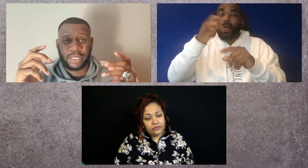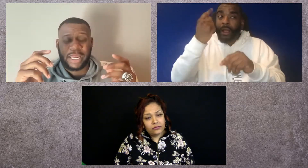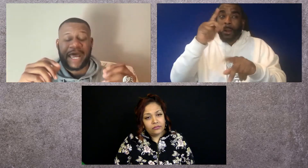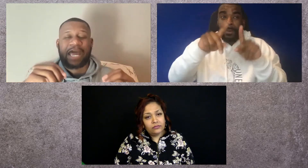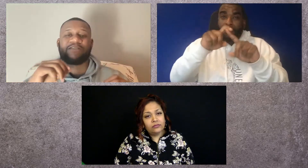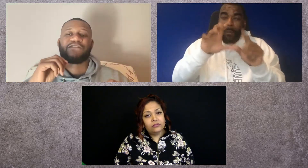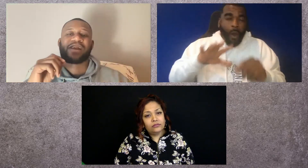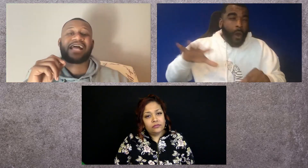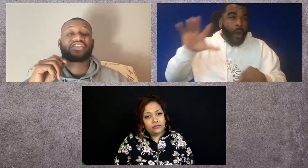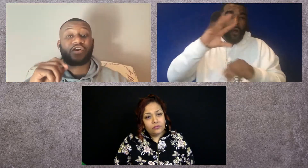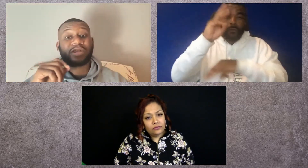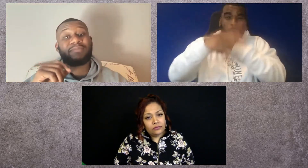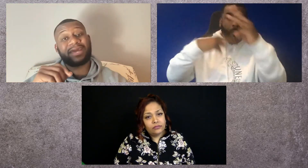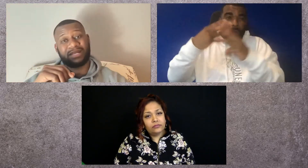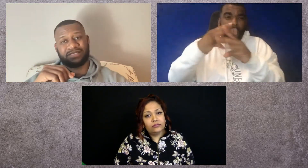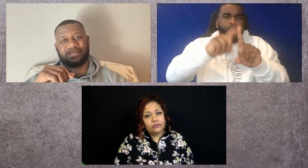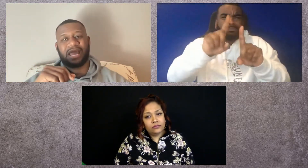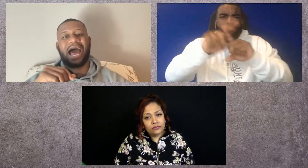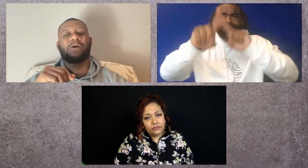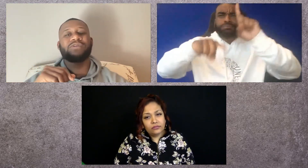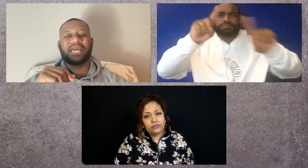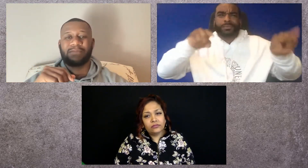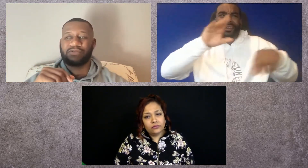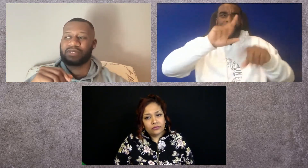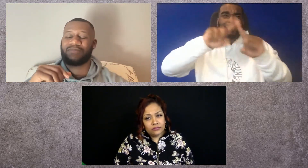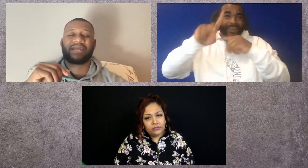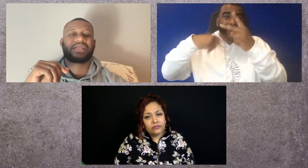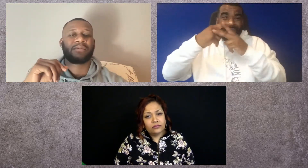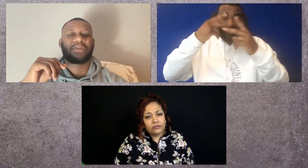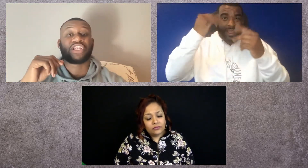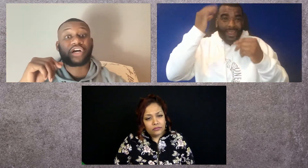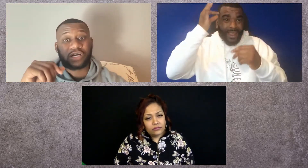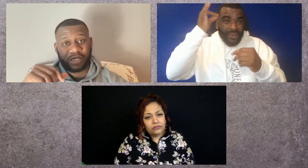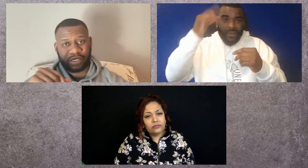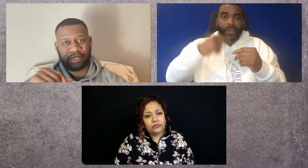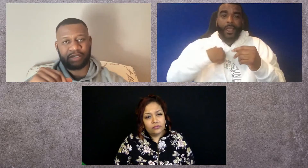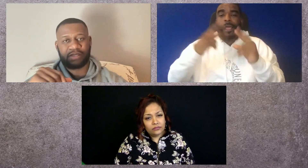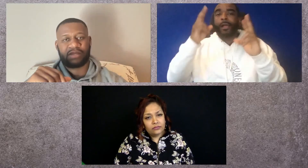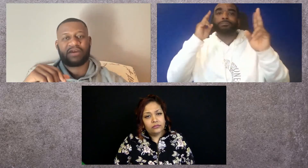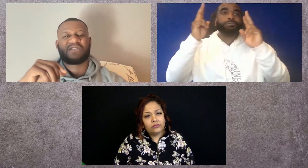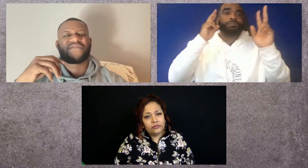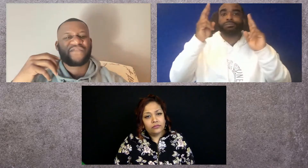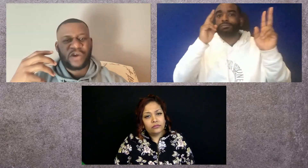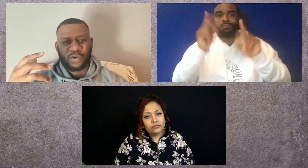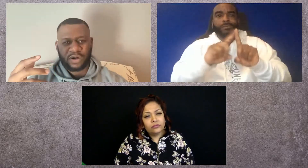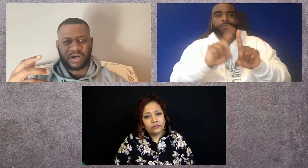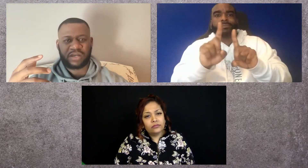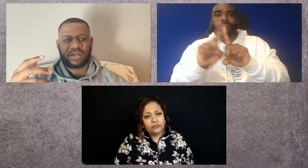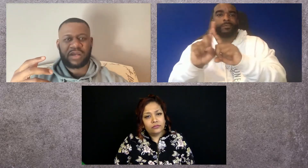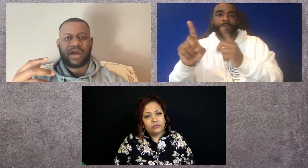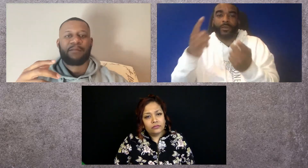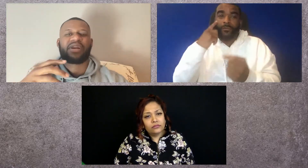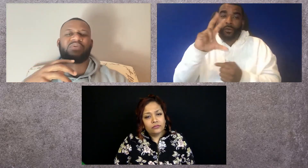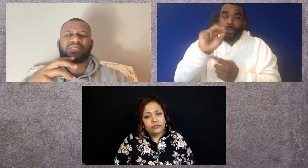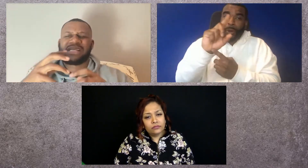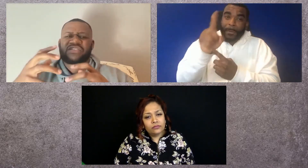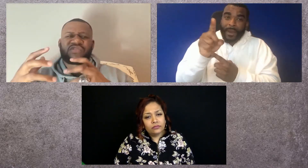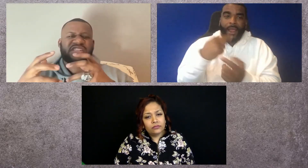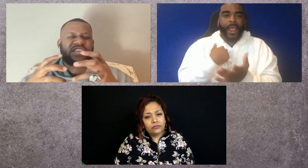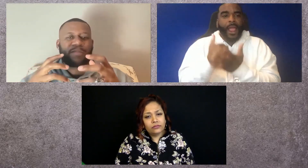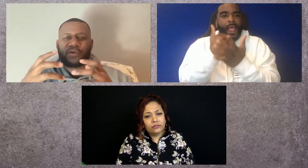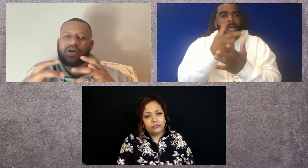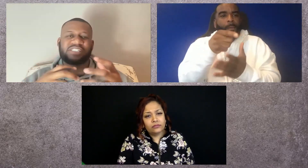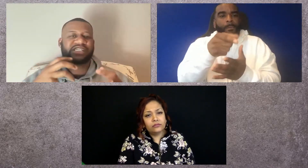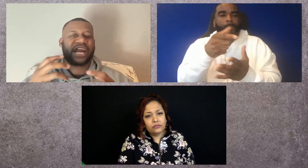world. And for that 30 minutes, I was able to make them look good, feel good, but it was